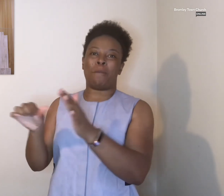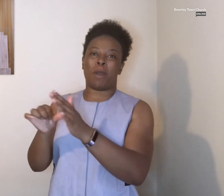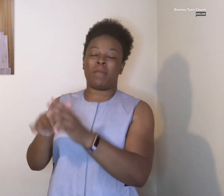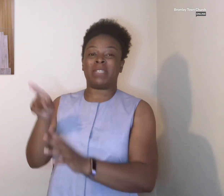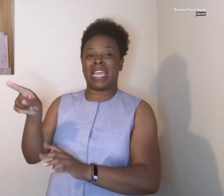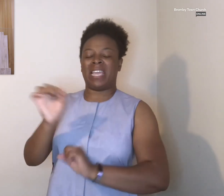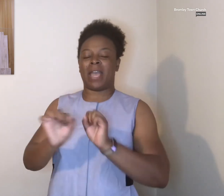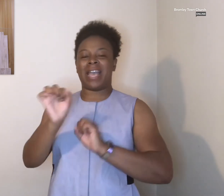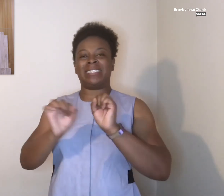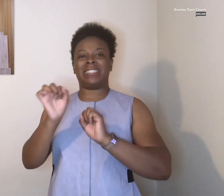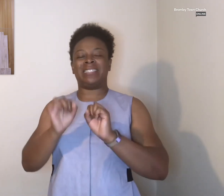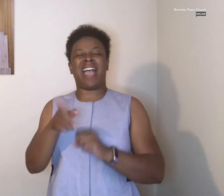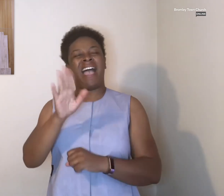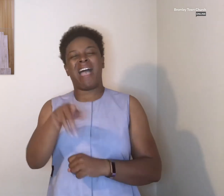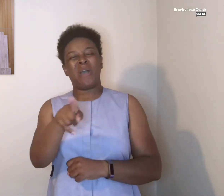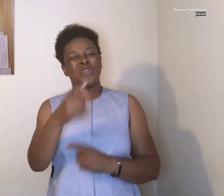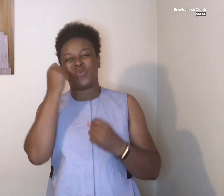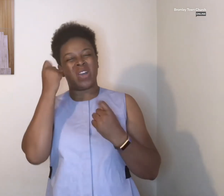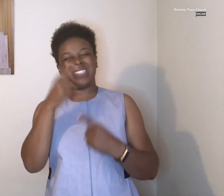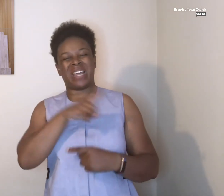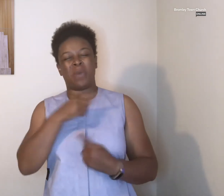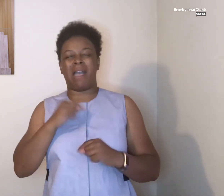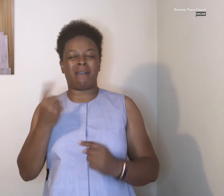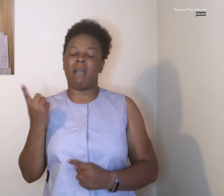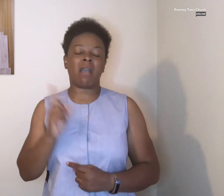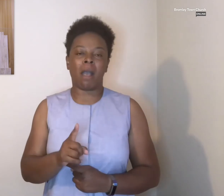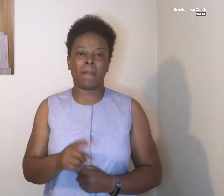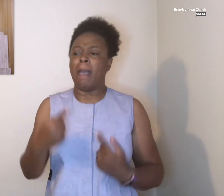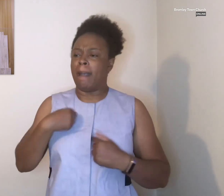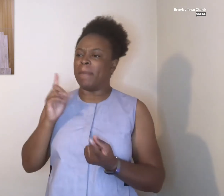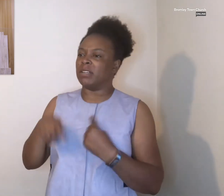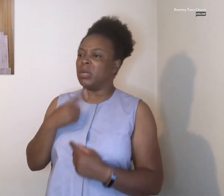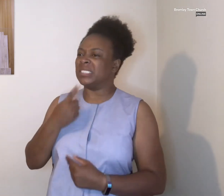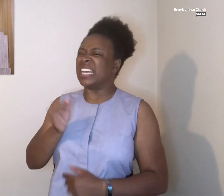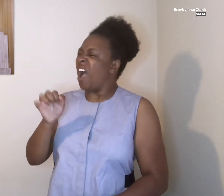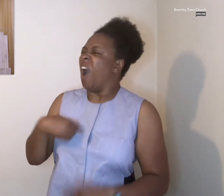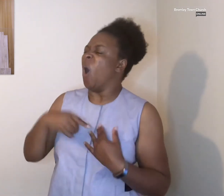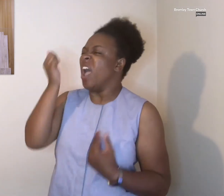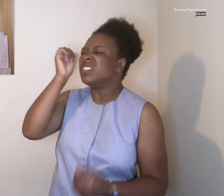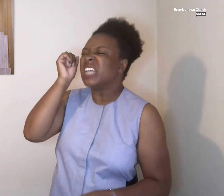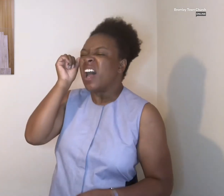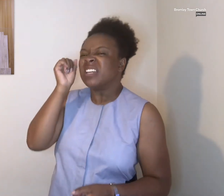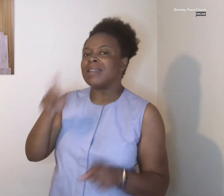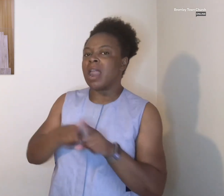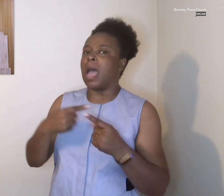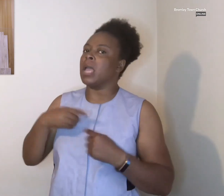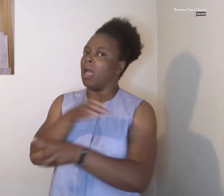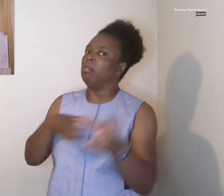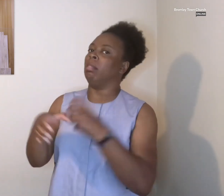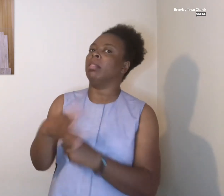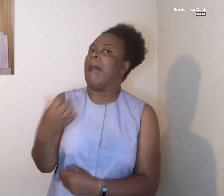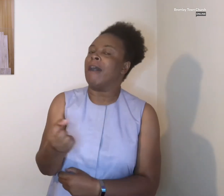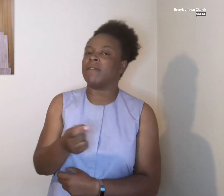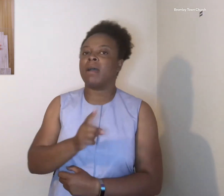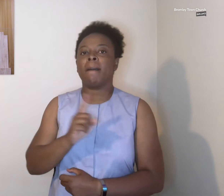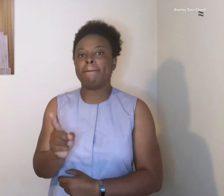hesitant. And he said, "Oh, no, you don't understand why I can't come." And I said, "Yes, I do understand," putting myself as though I knew exactly what he was going through. And at